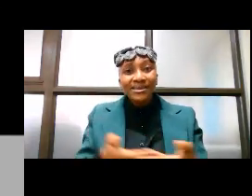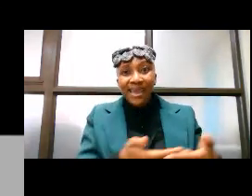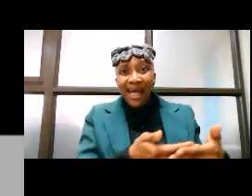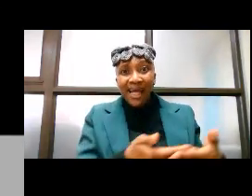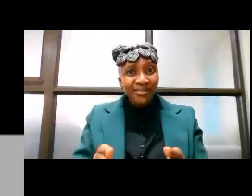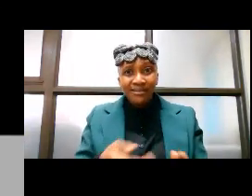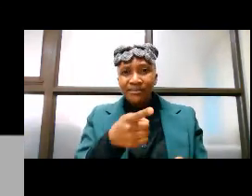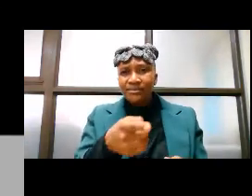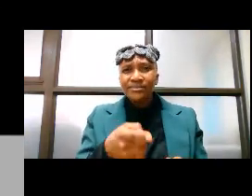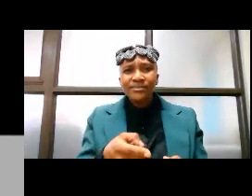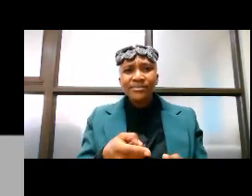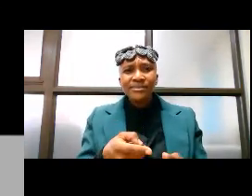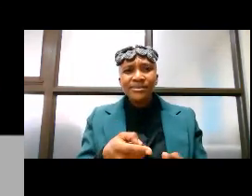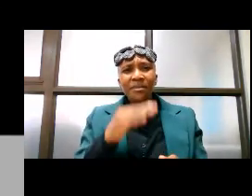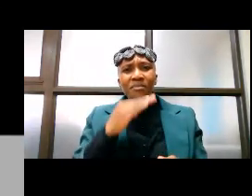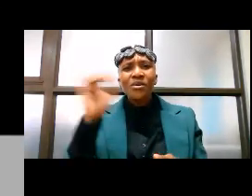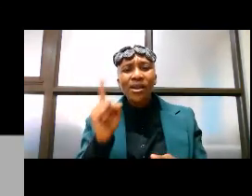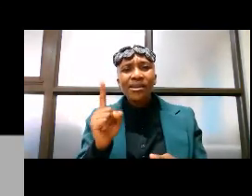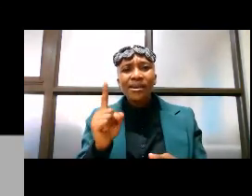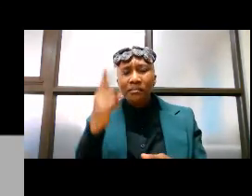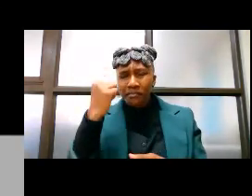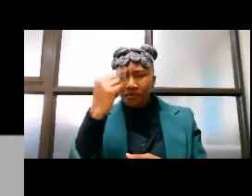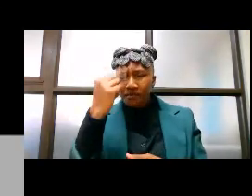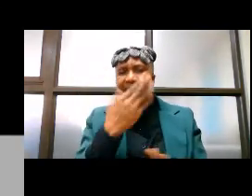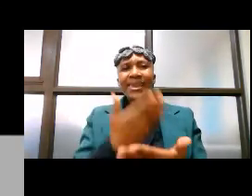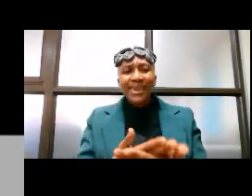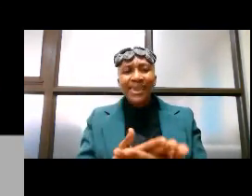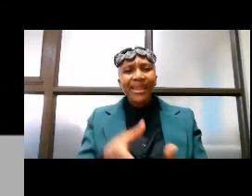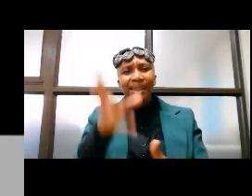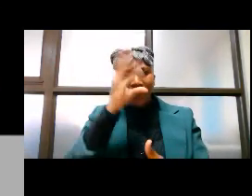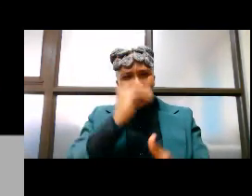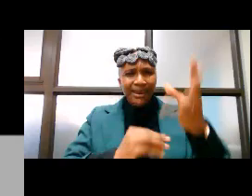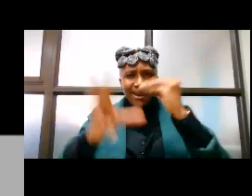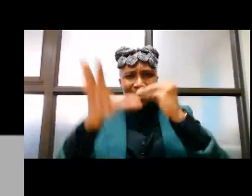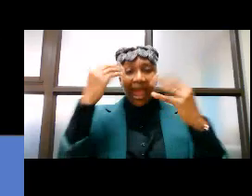see can still learn a lot in this context.